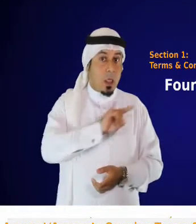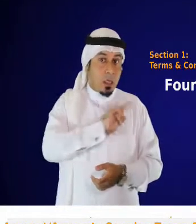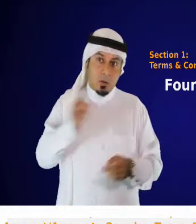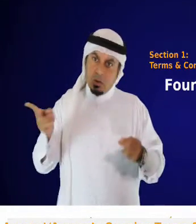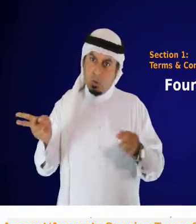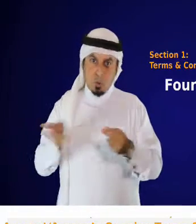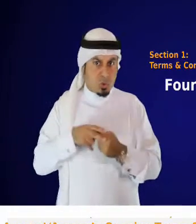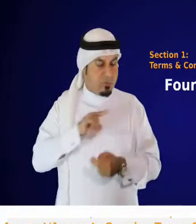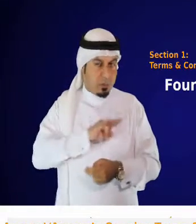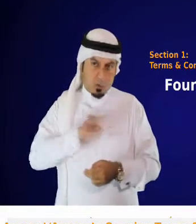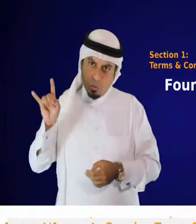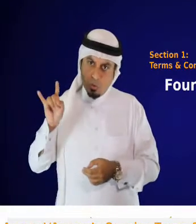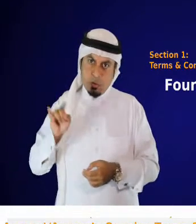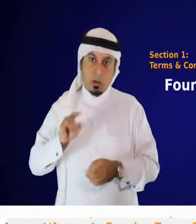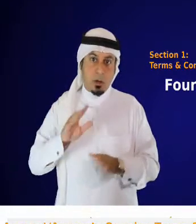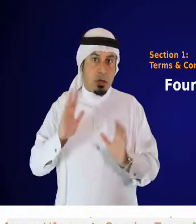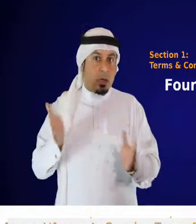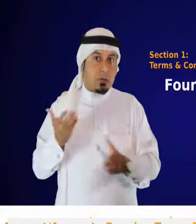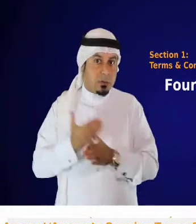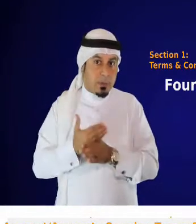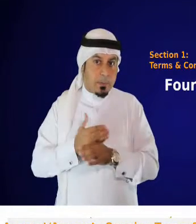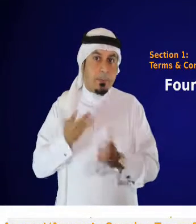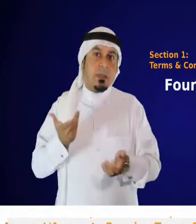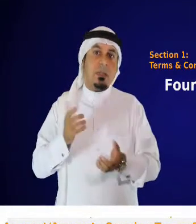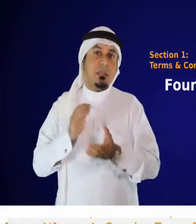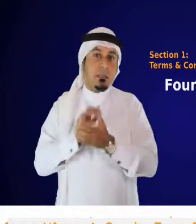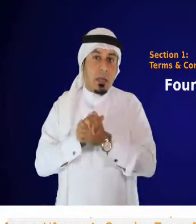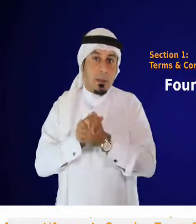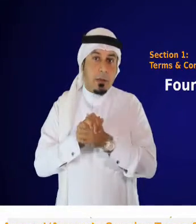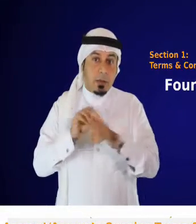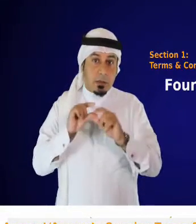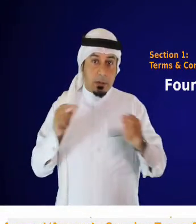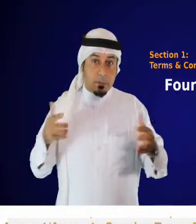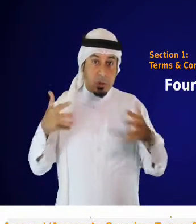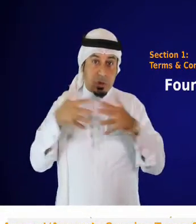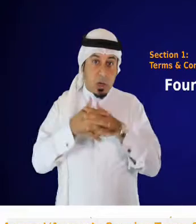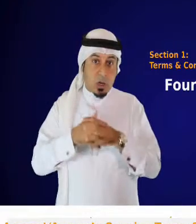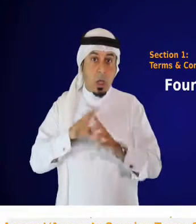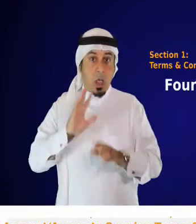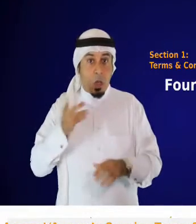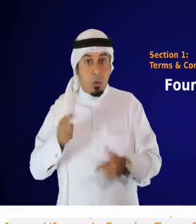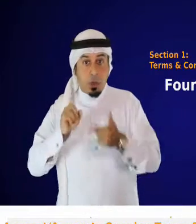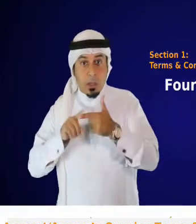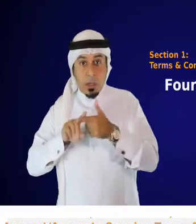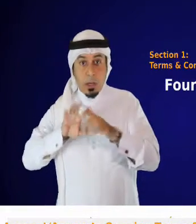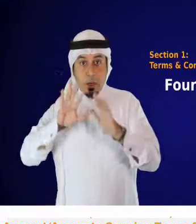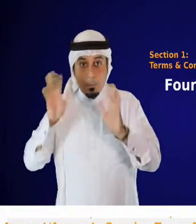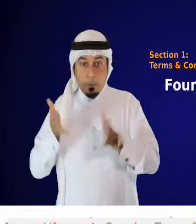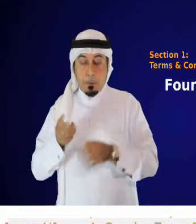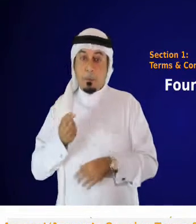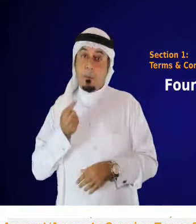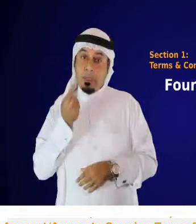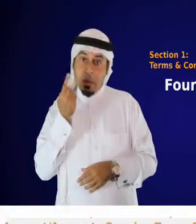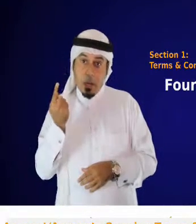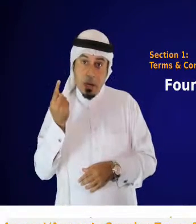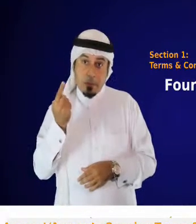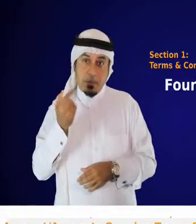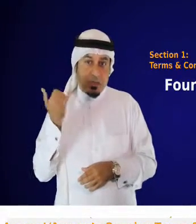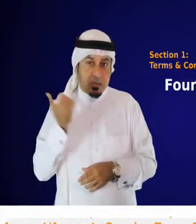8. Joint account holders or their agents may not apply for credit facilities against the joint account security without the